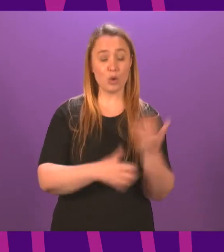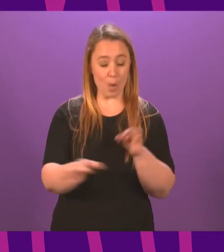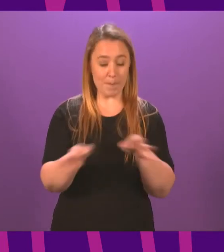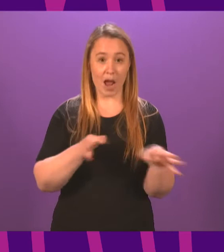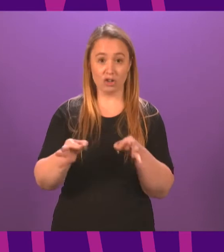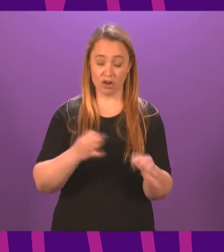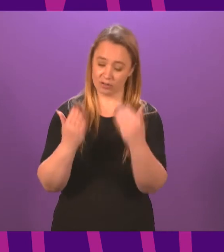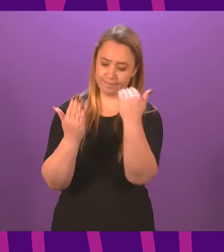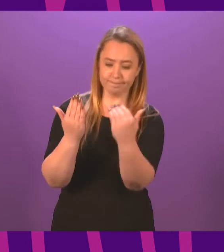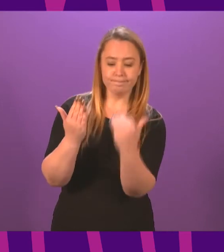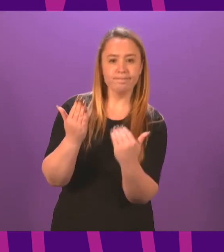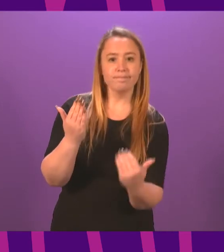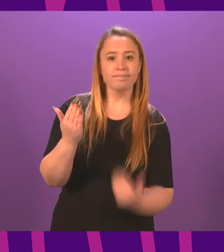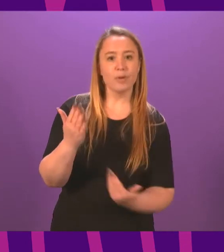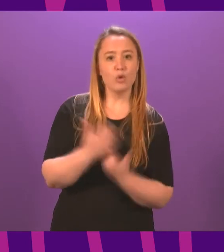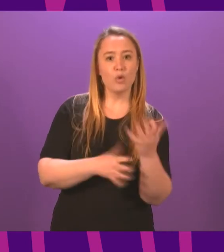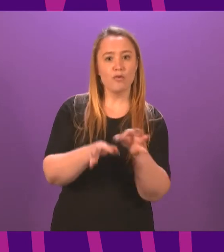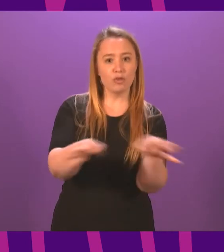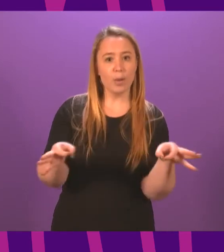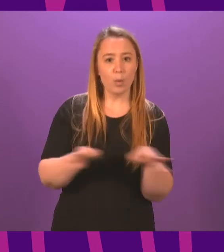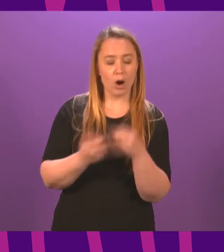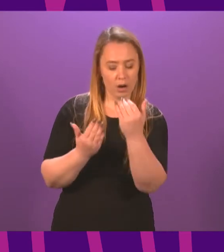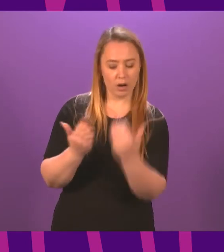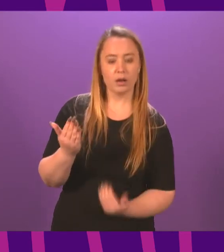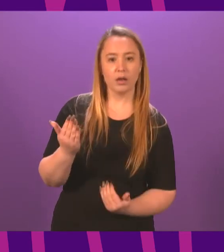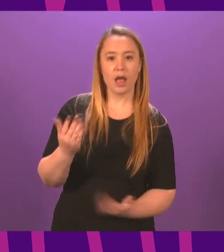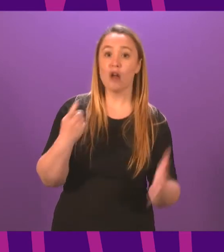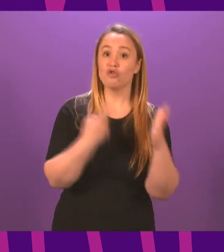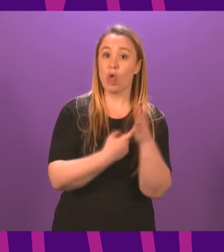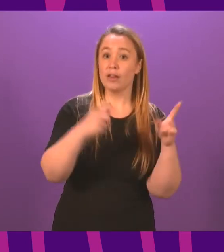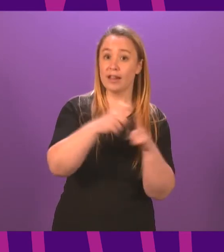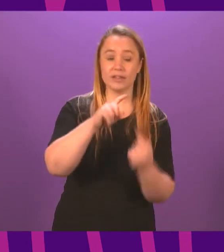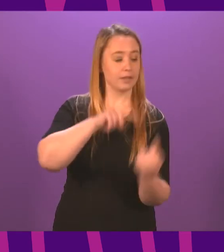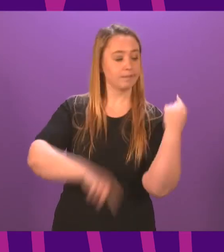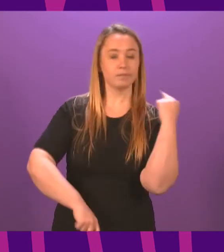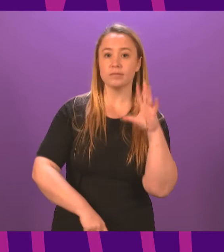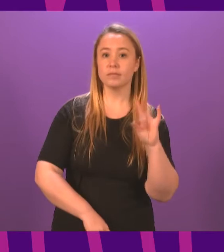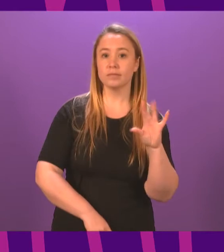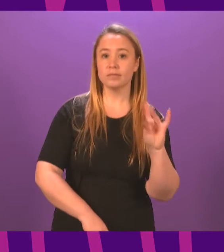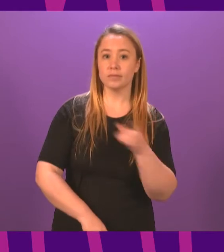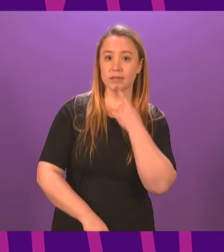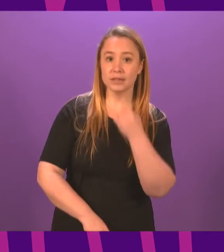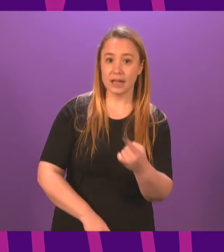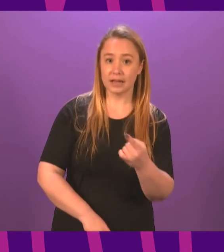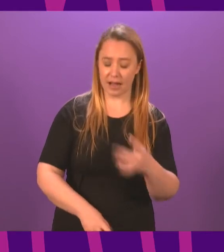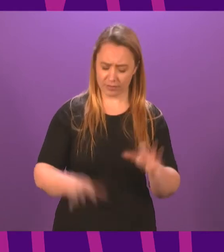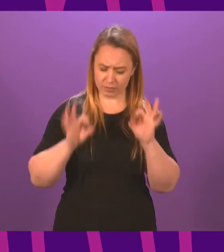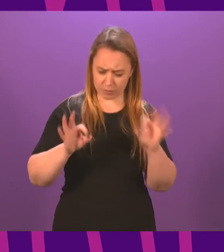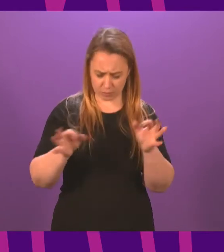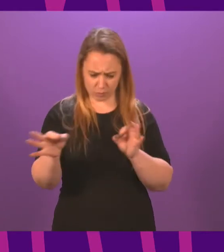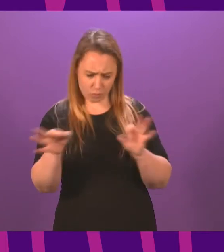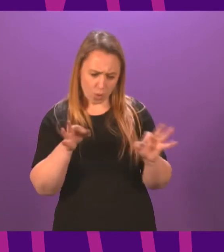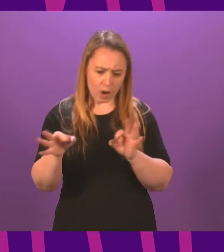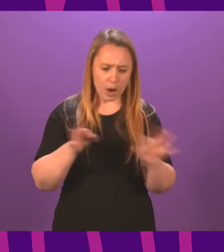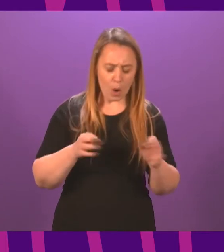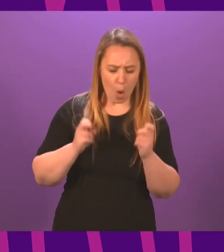week under the strategic framework. And as Ruth Davidson said on Tuesday, if the evidence points to an essential calculation of